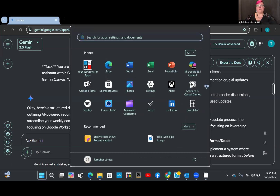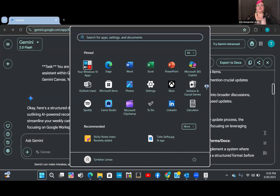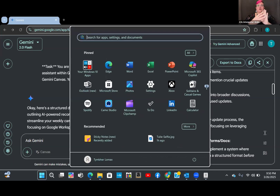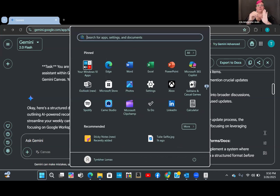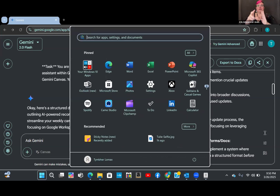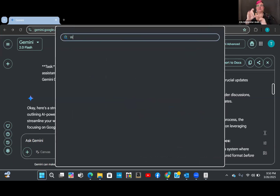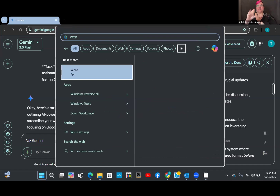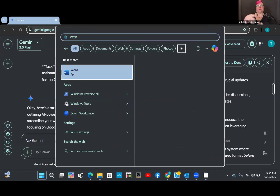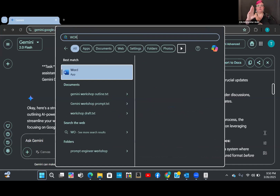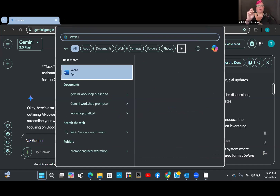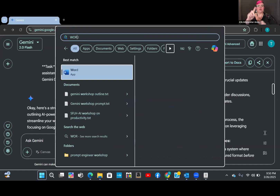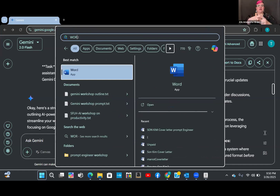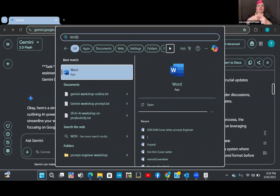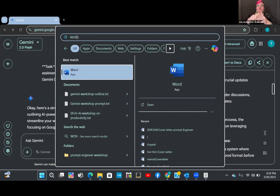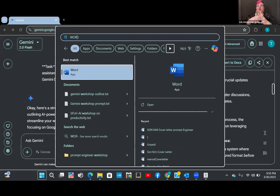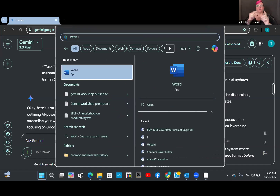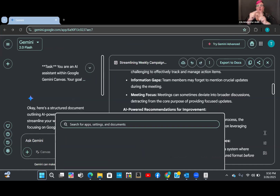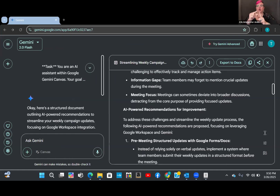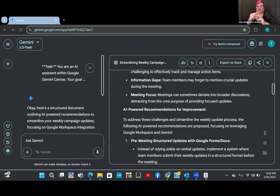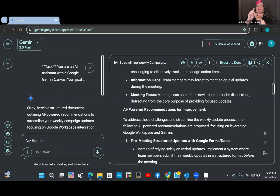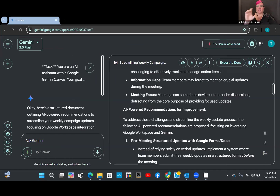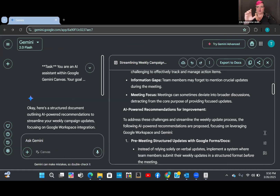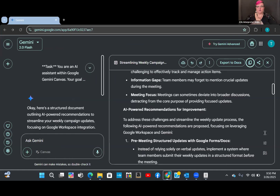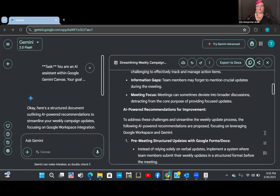Start window. Search. Oh. Word.